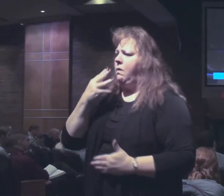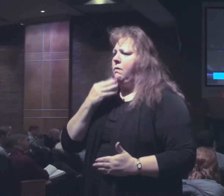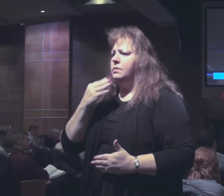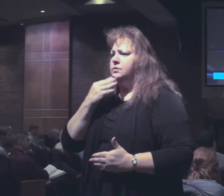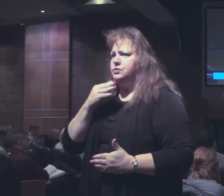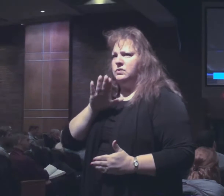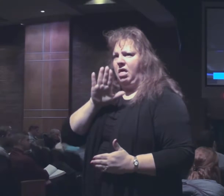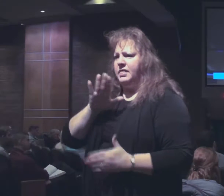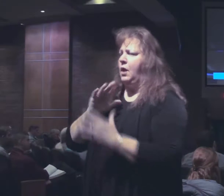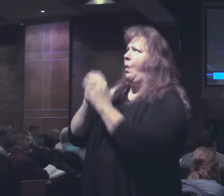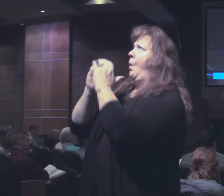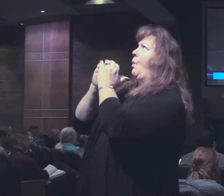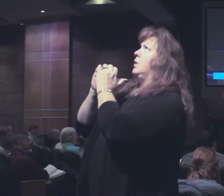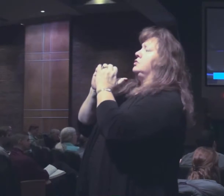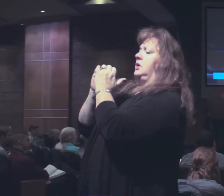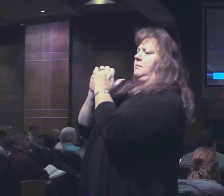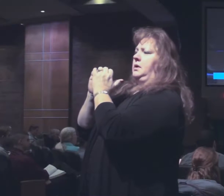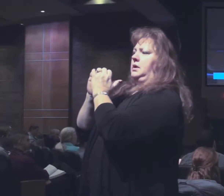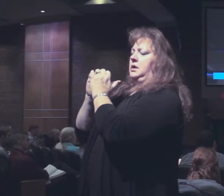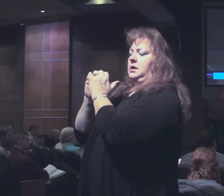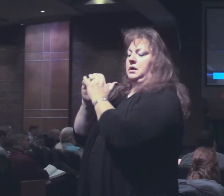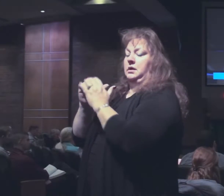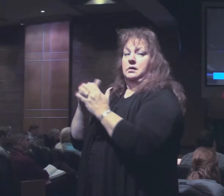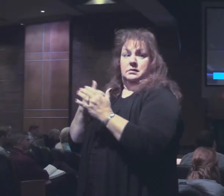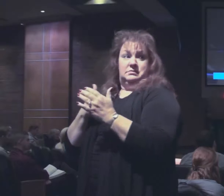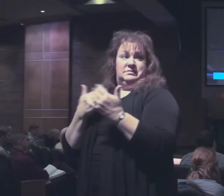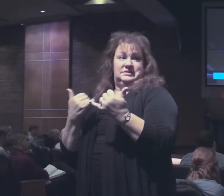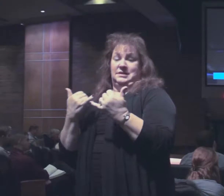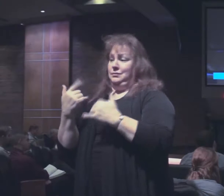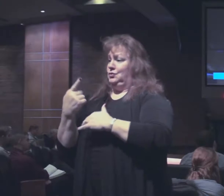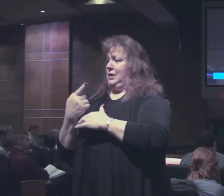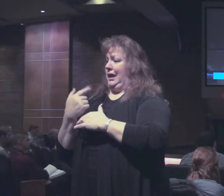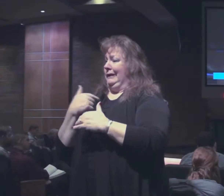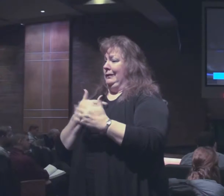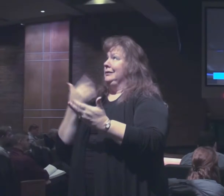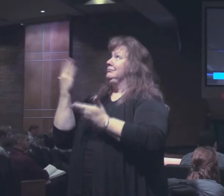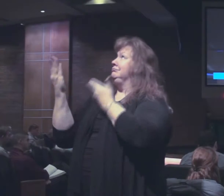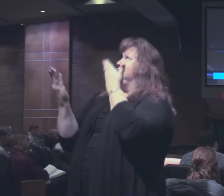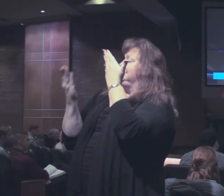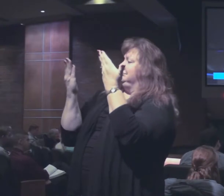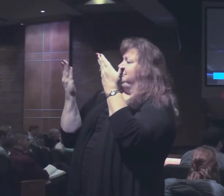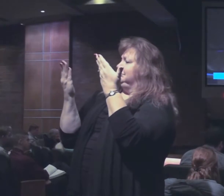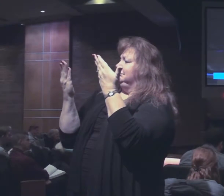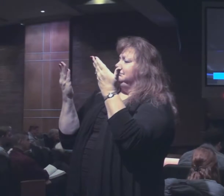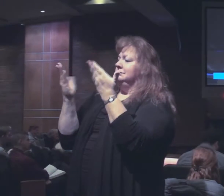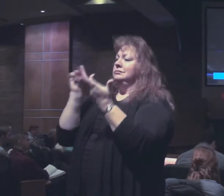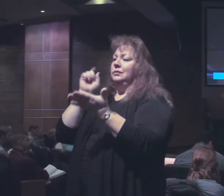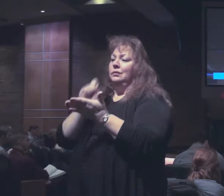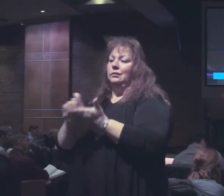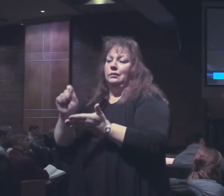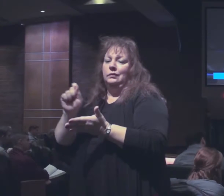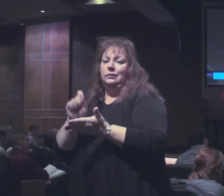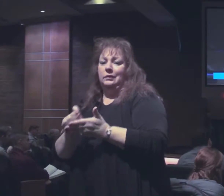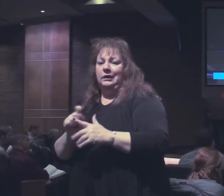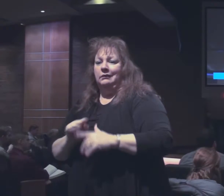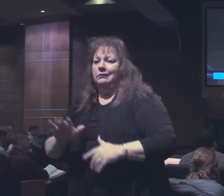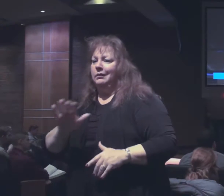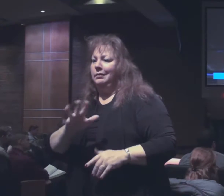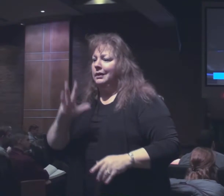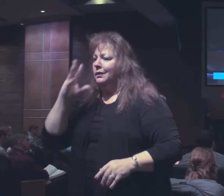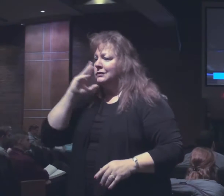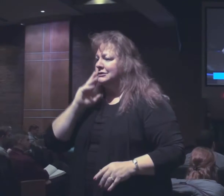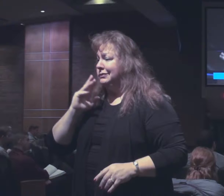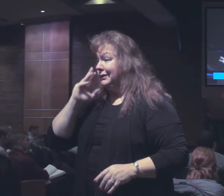their worship. Something like some of our hymns do today, where hymn writers have written out of their